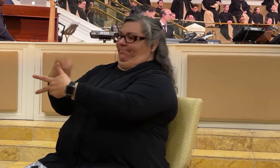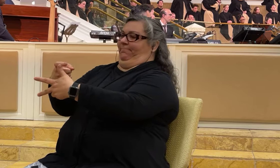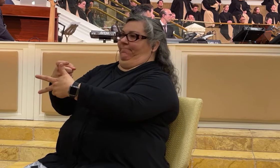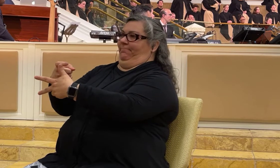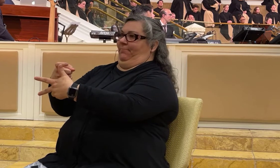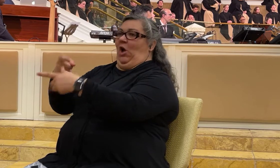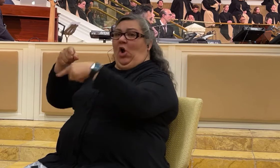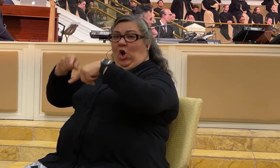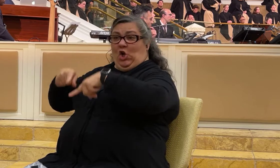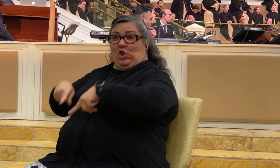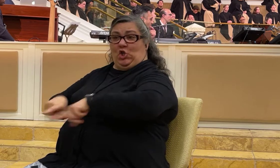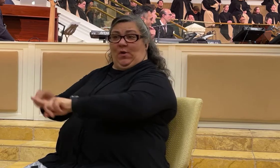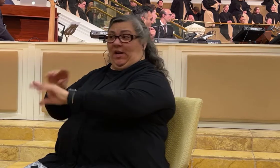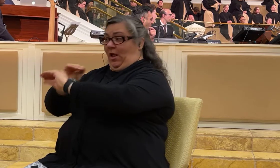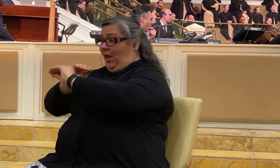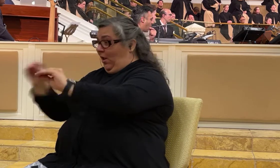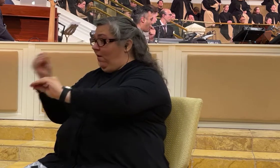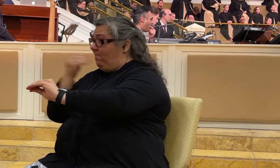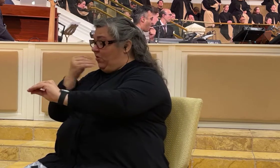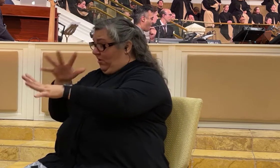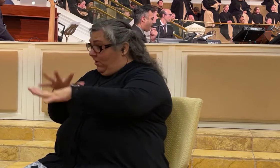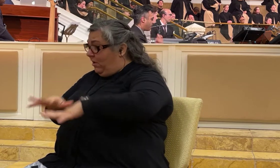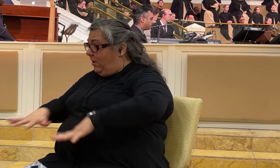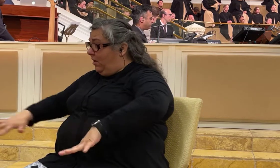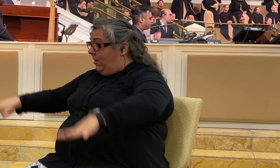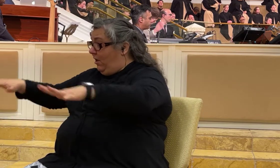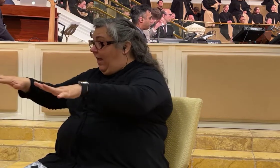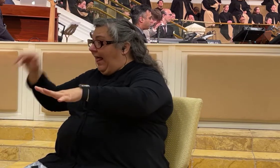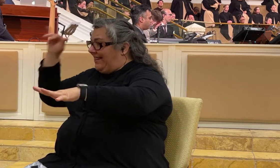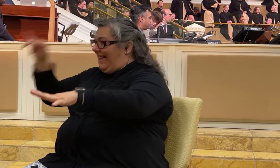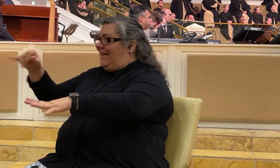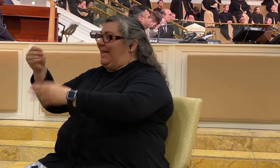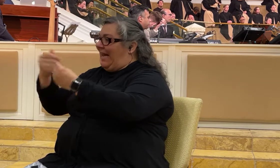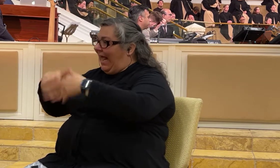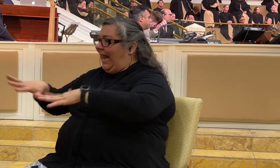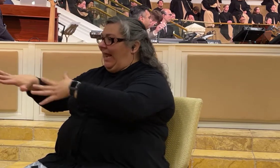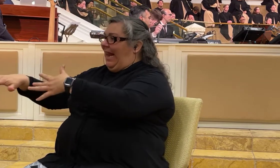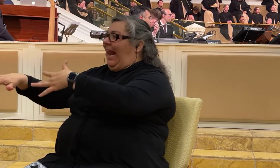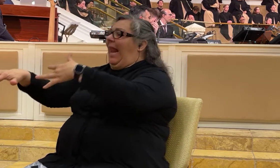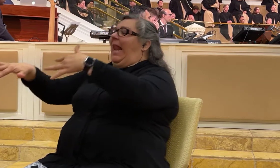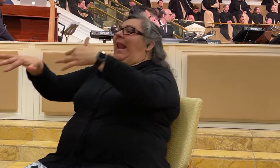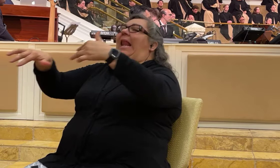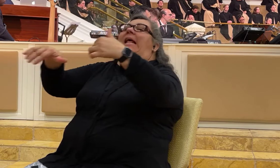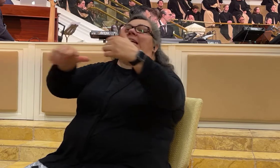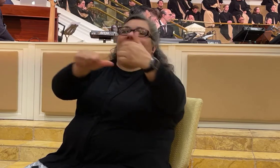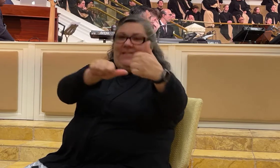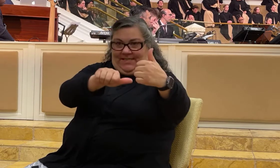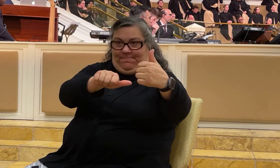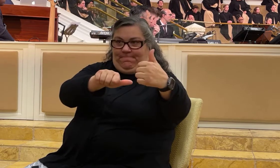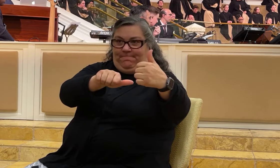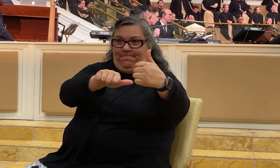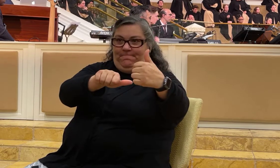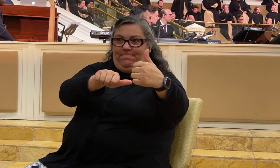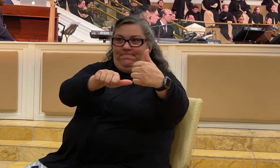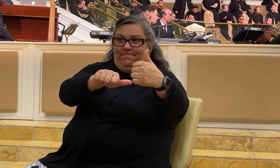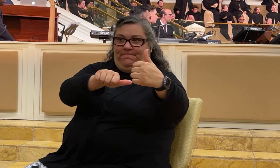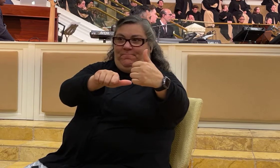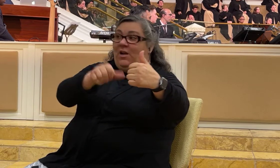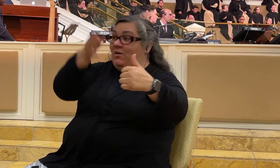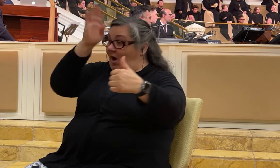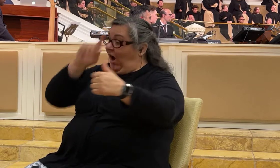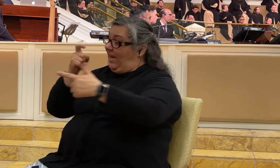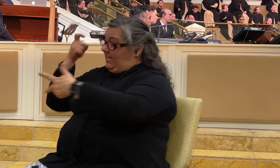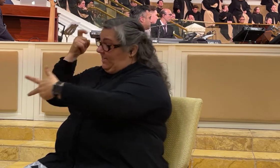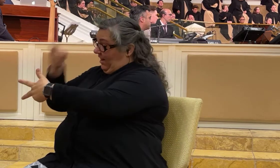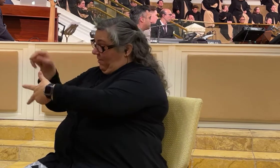of famine, that is the land that he is leaving behind. And the land God